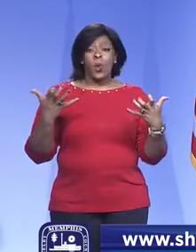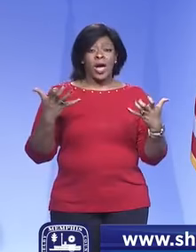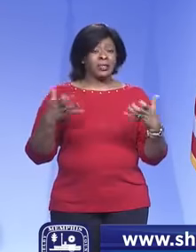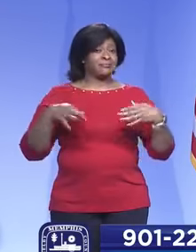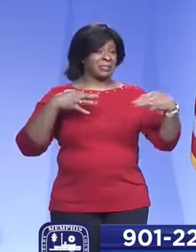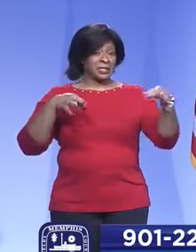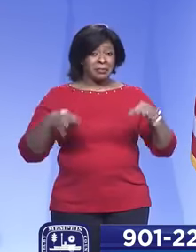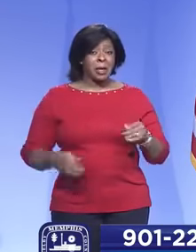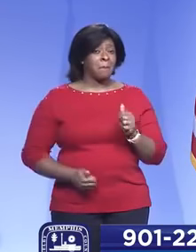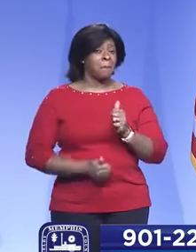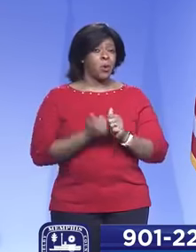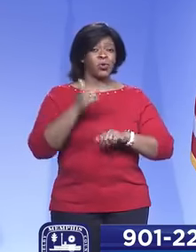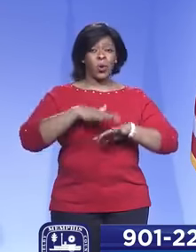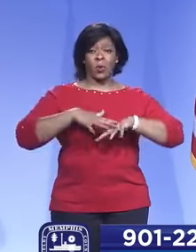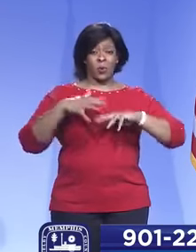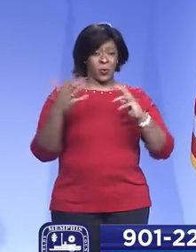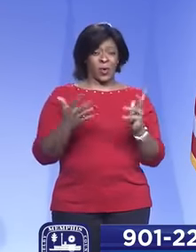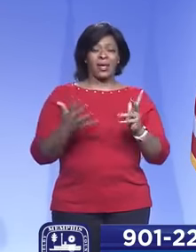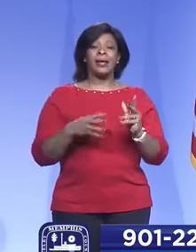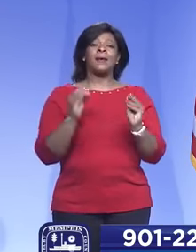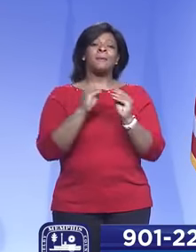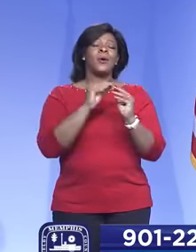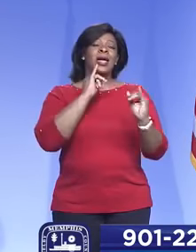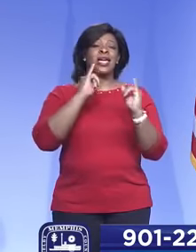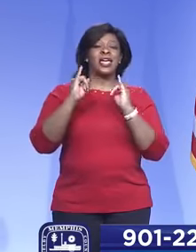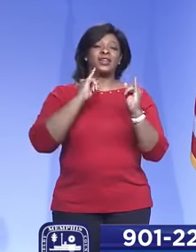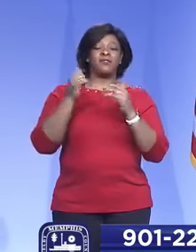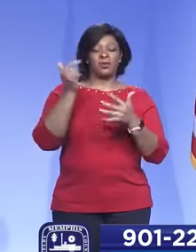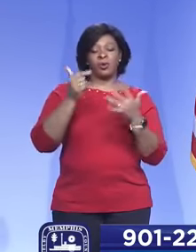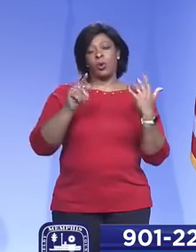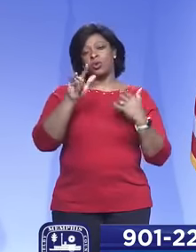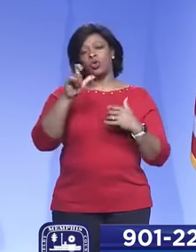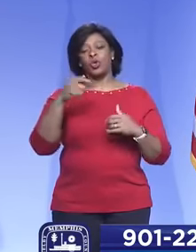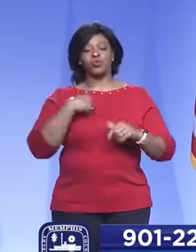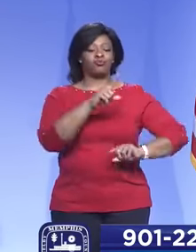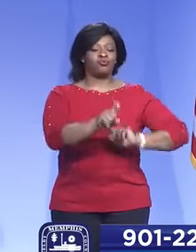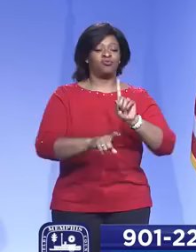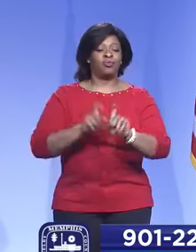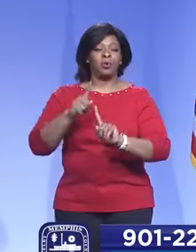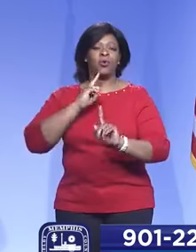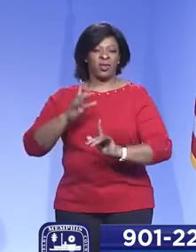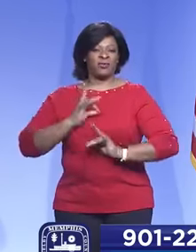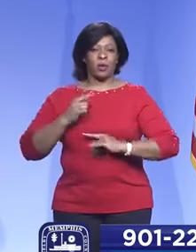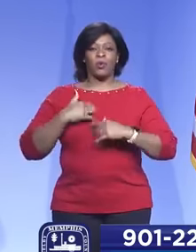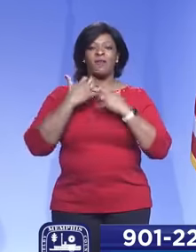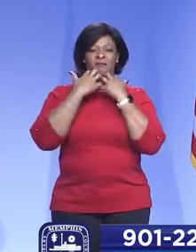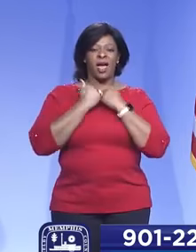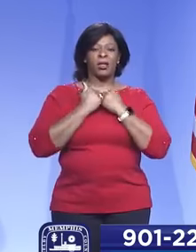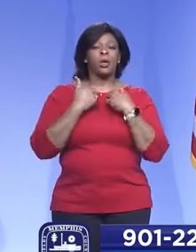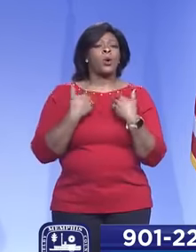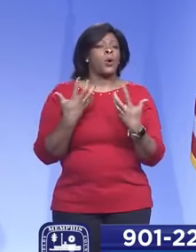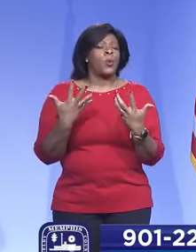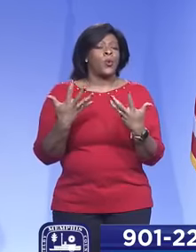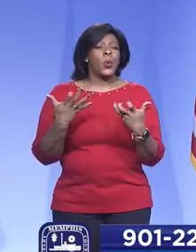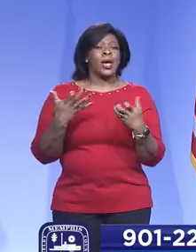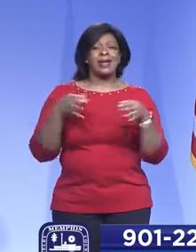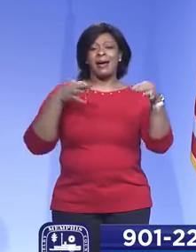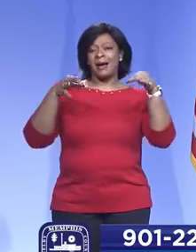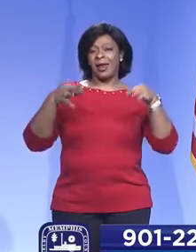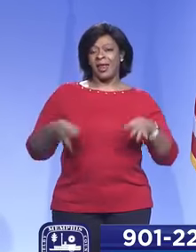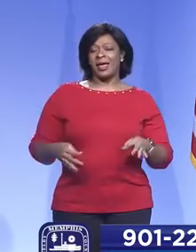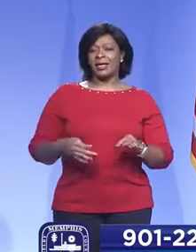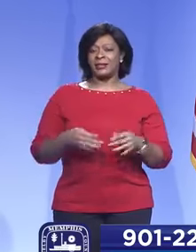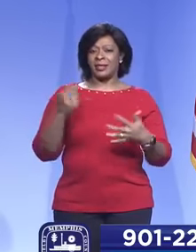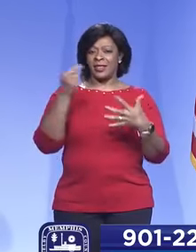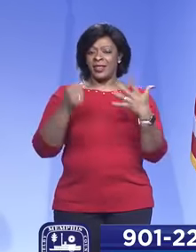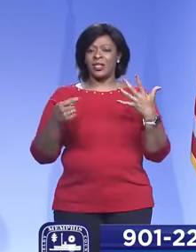most time on is the additional interview tool that we've added in Shelby County. So I wanted to highlight some things